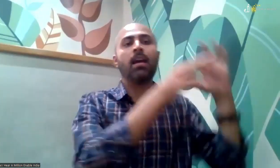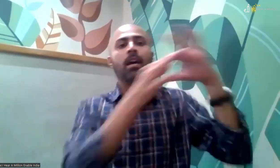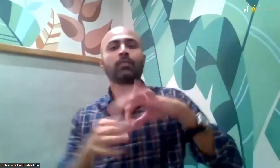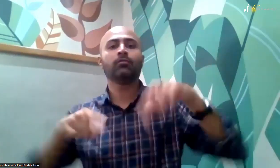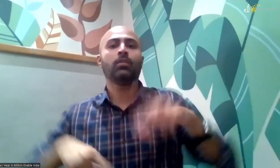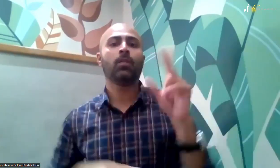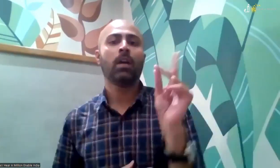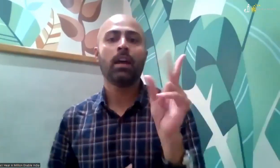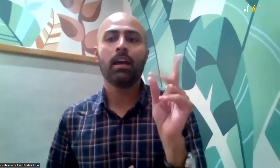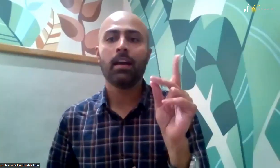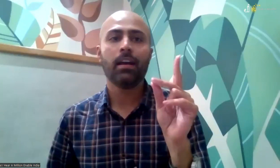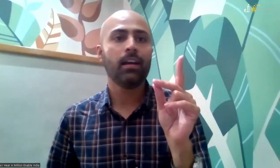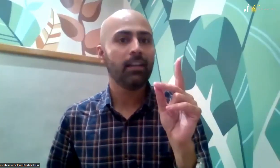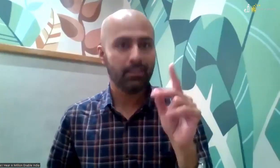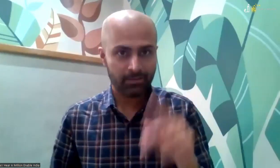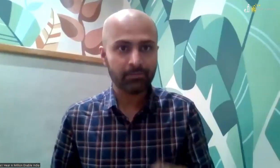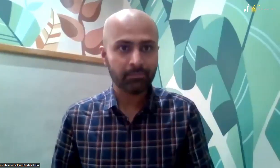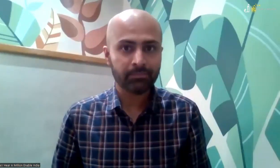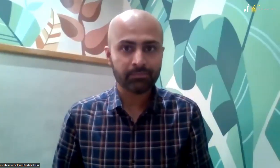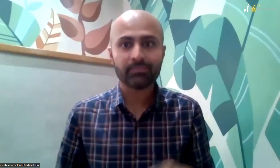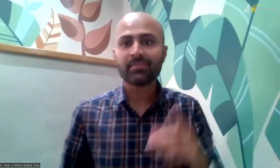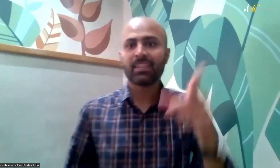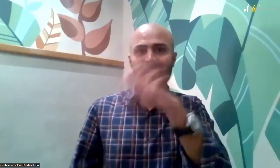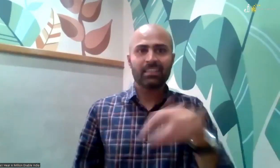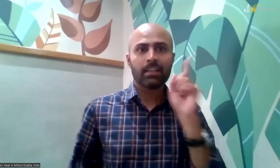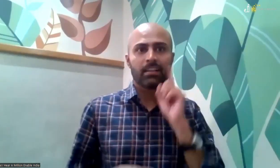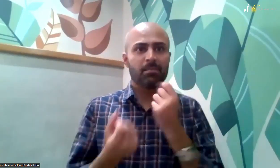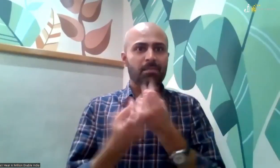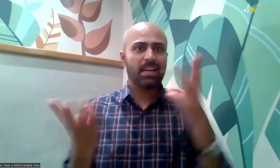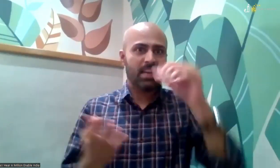the discussion and then you can relate today's discussion with that.